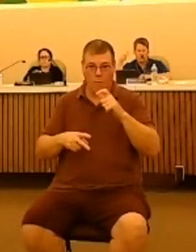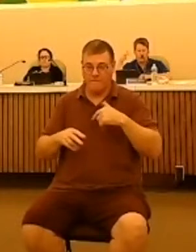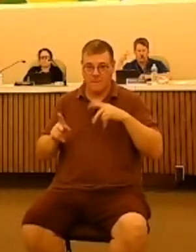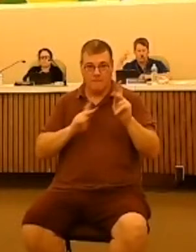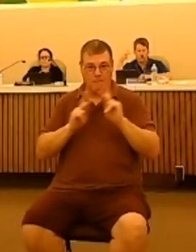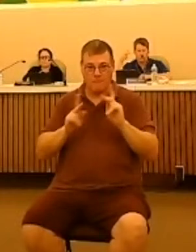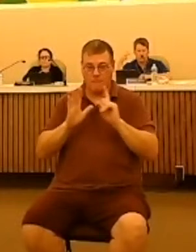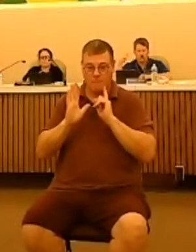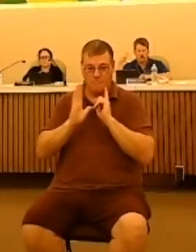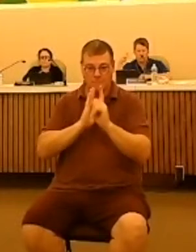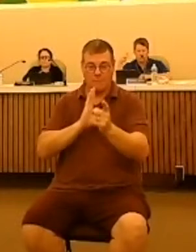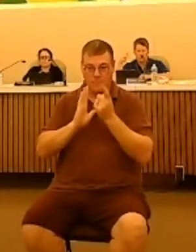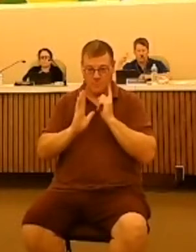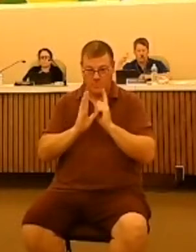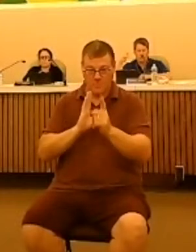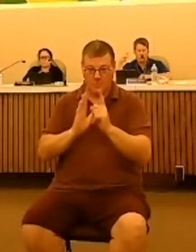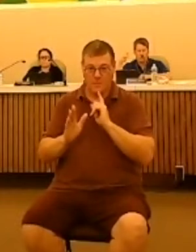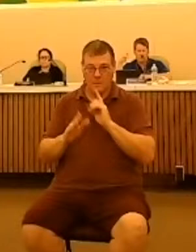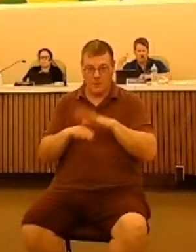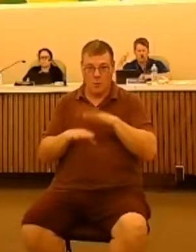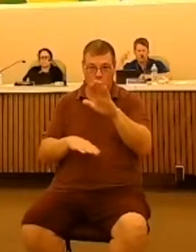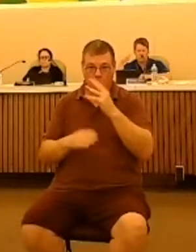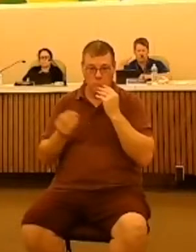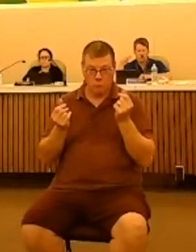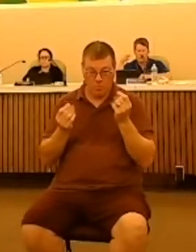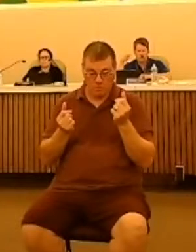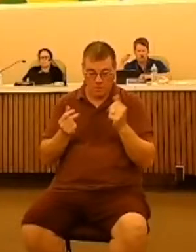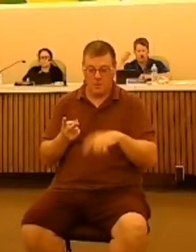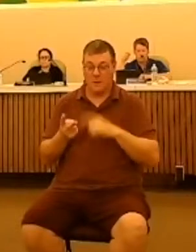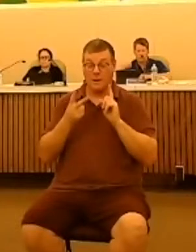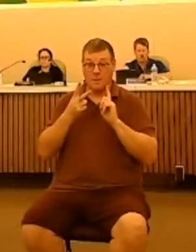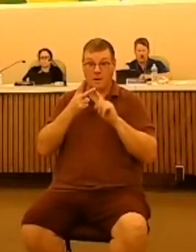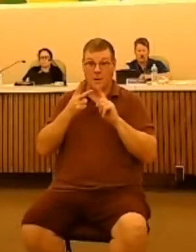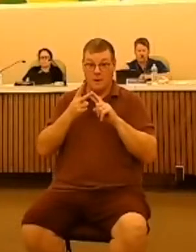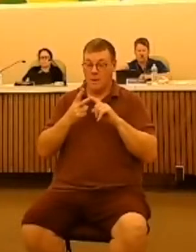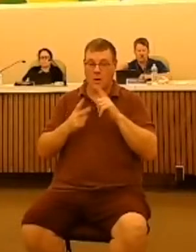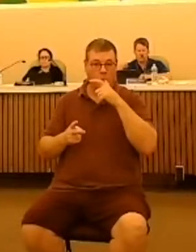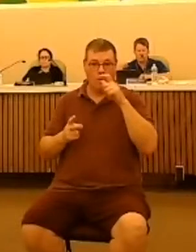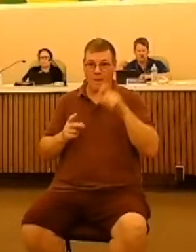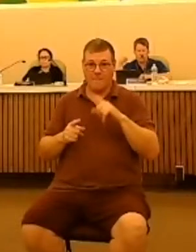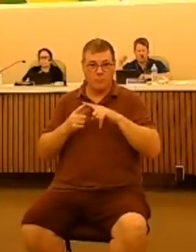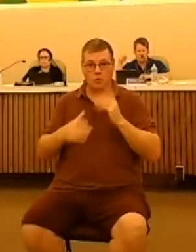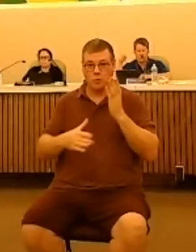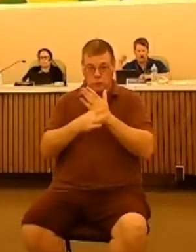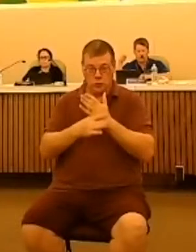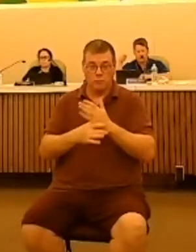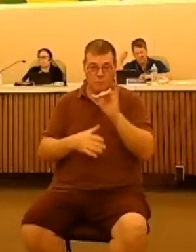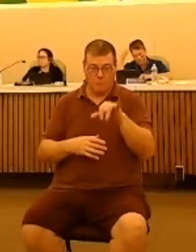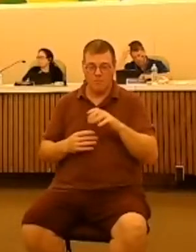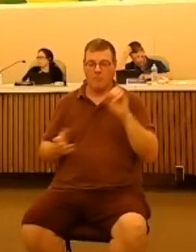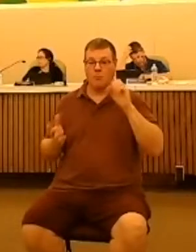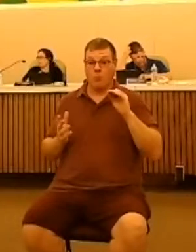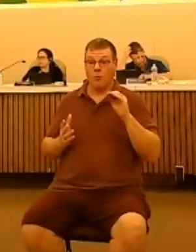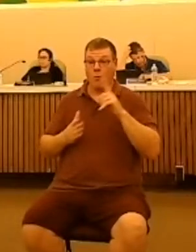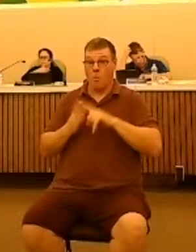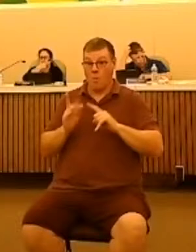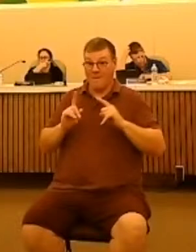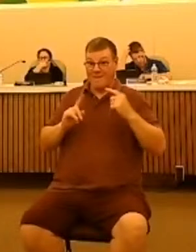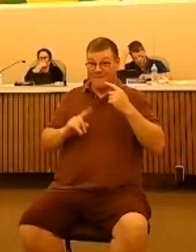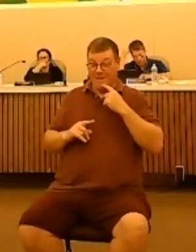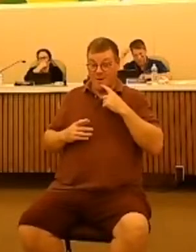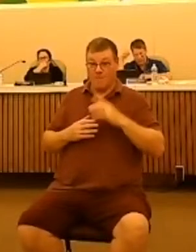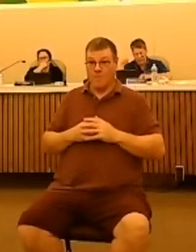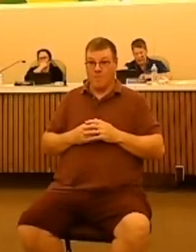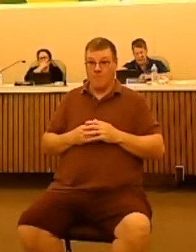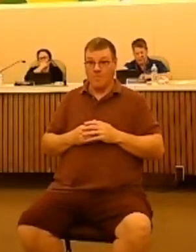walking past the edge of your property, but two, it also means they would not have to disturb that. So again, what he had said